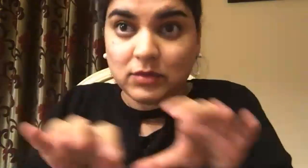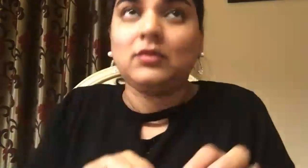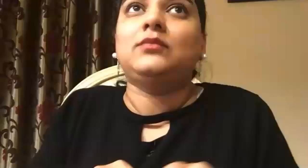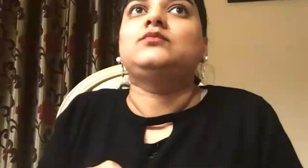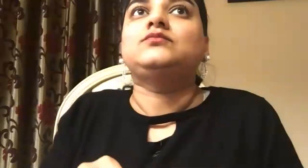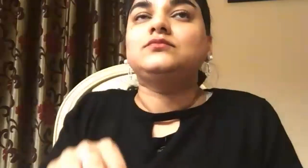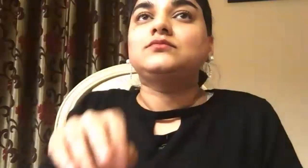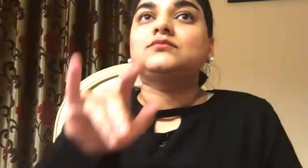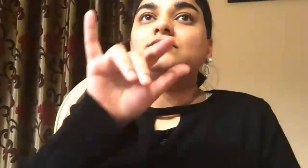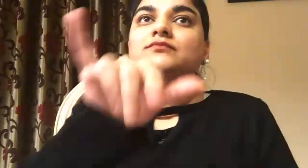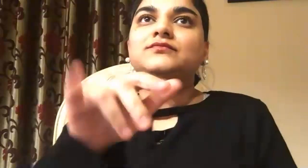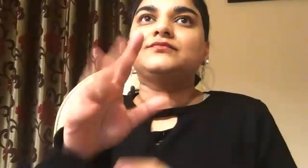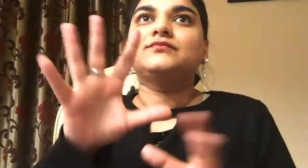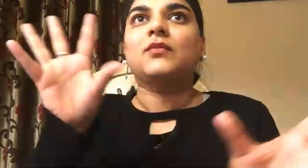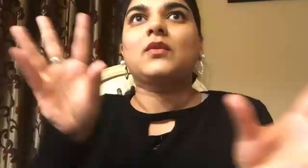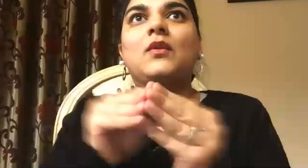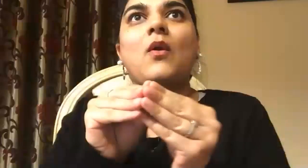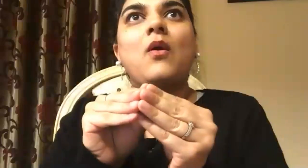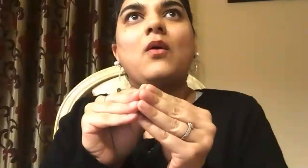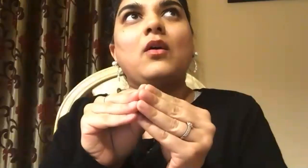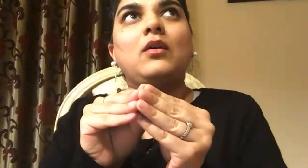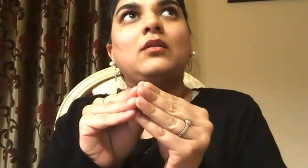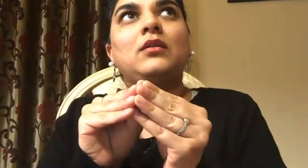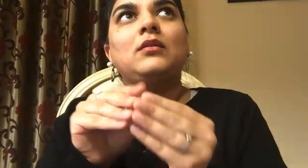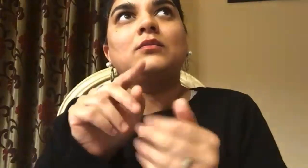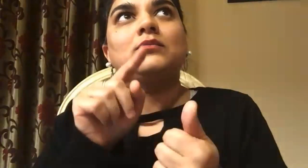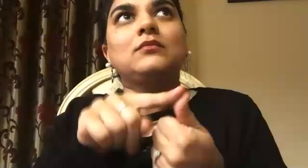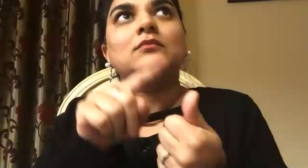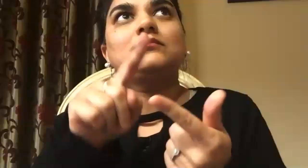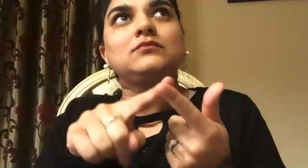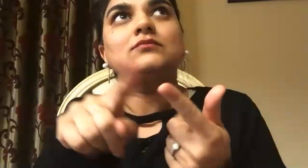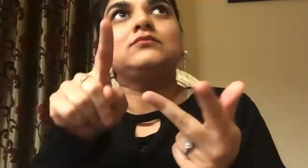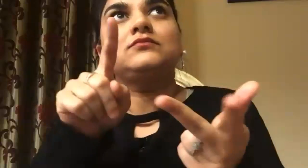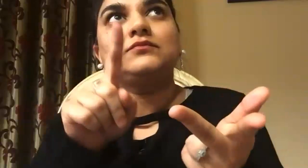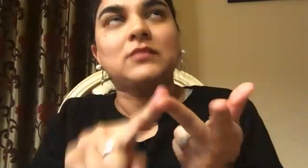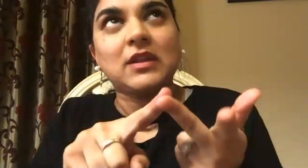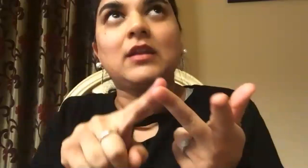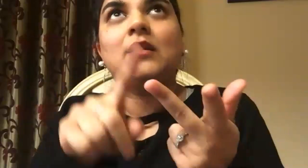that was for the DBCA, the Deafblind Character in Action, Citizens in Action.